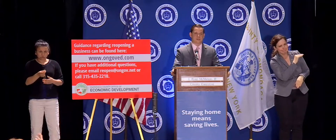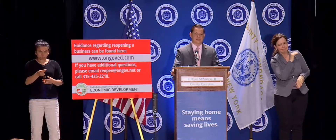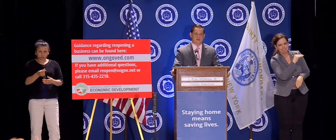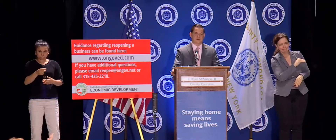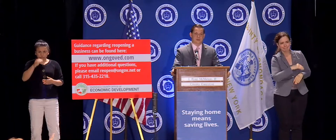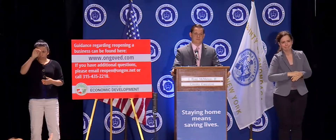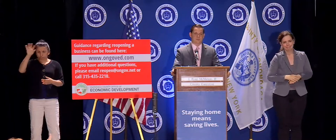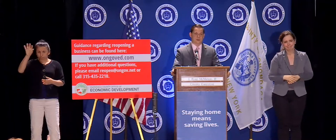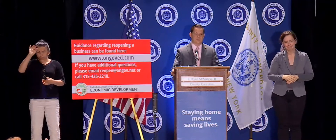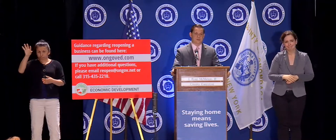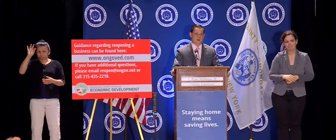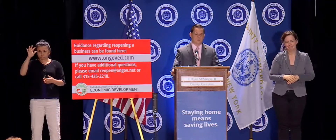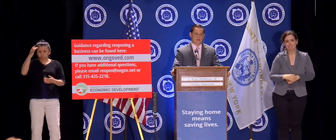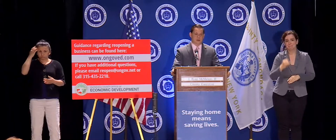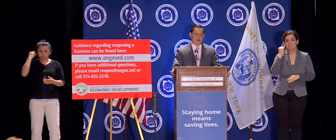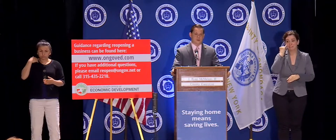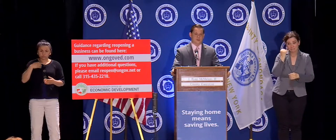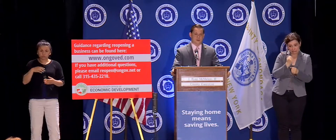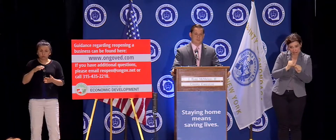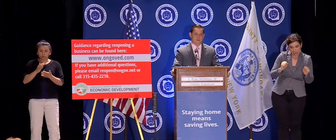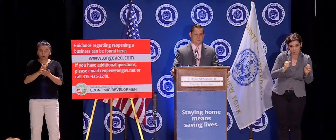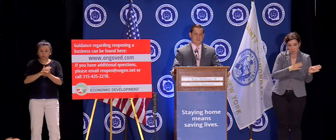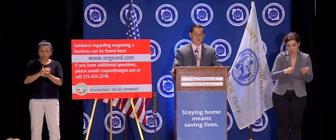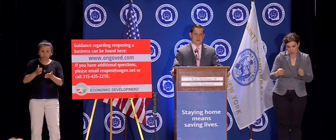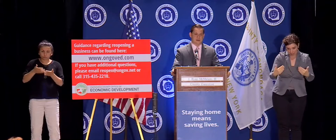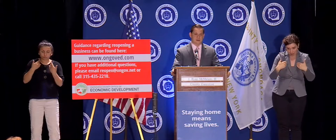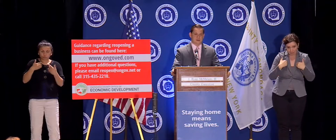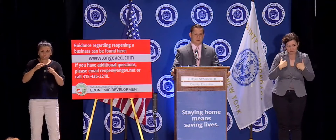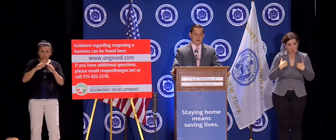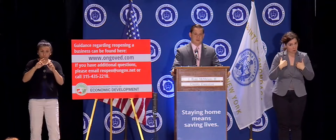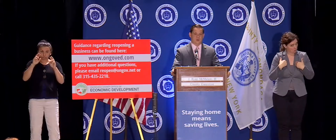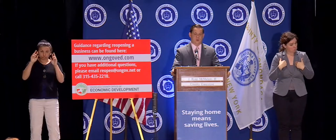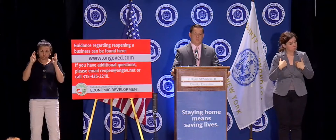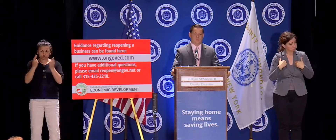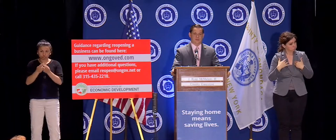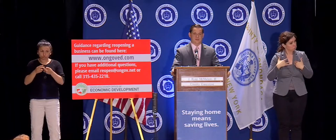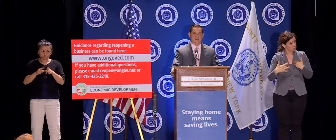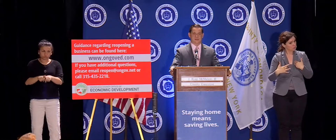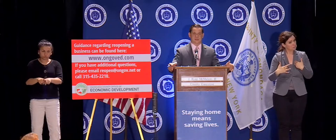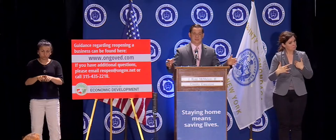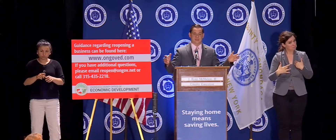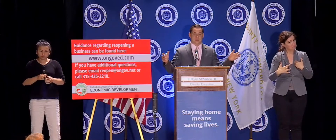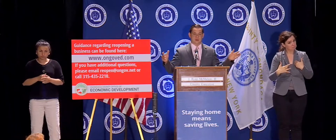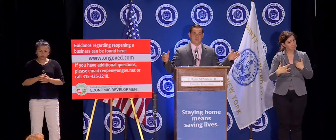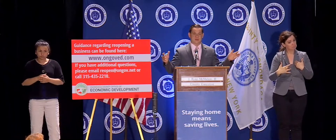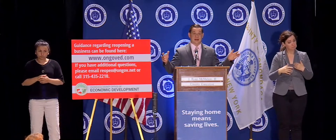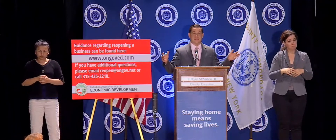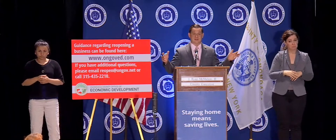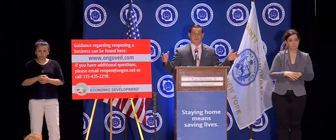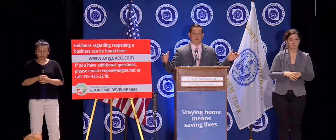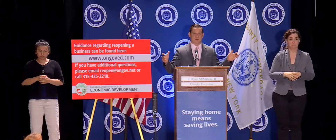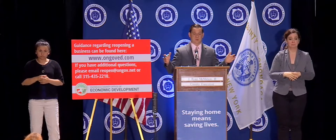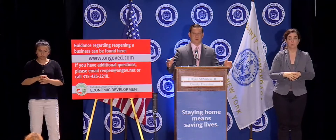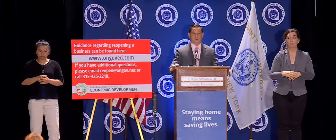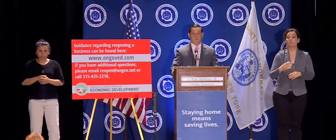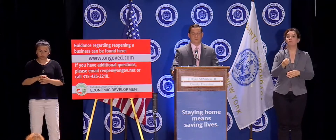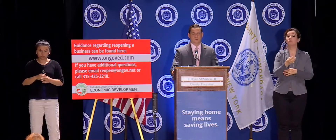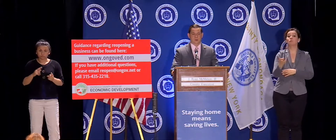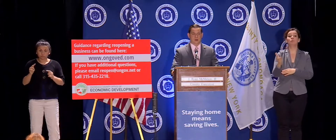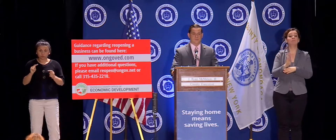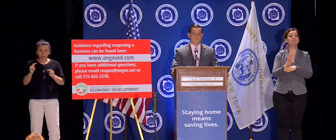we can do it safely. And so there's some businesses that they're normal businesses that you get together and there's lots of people in